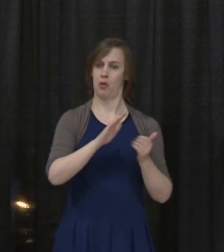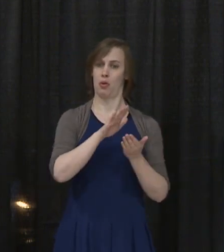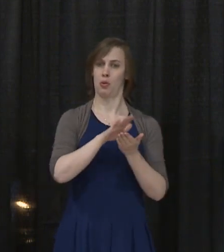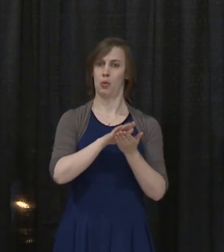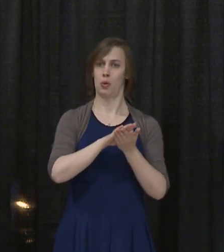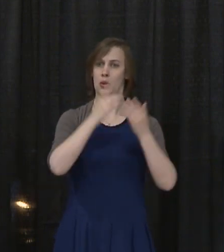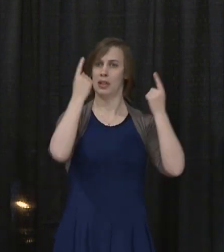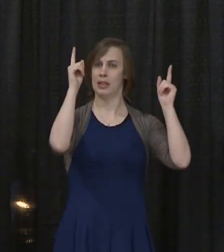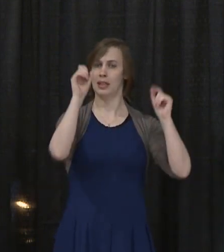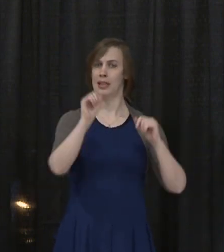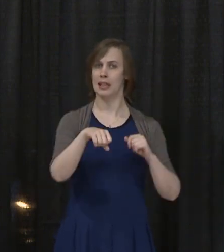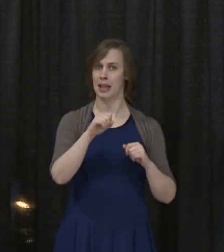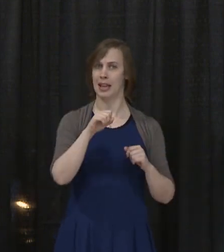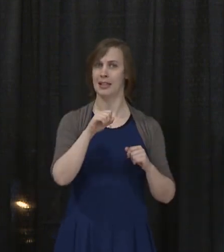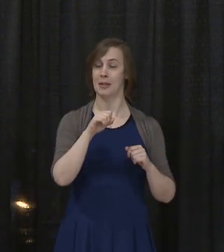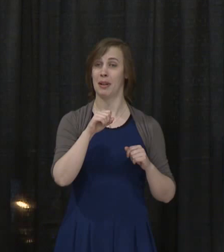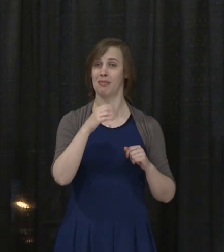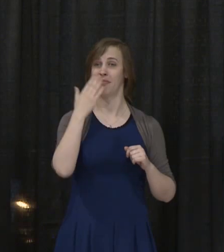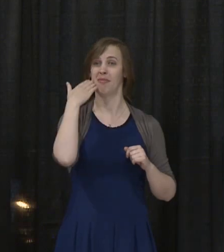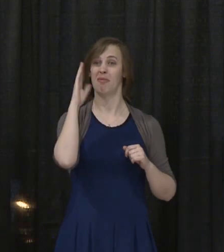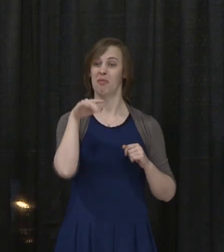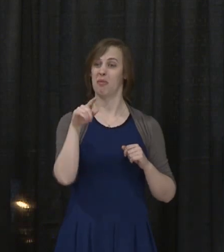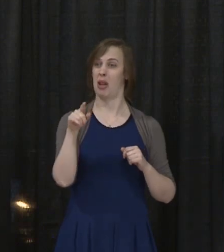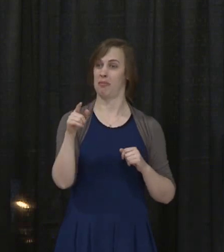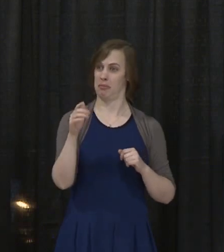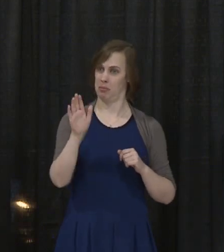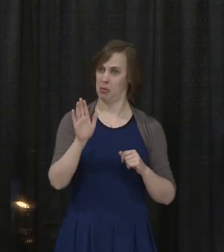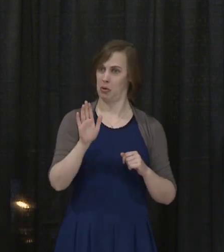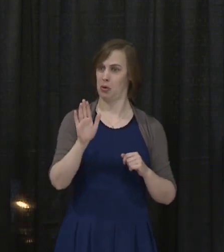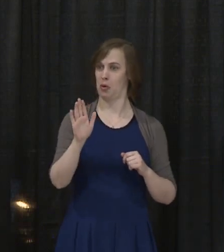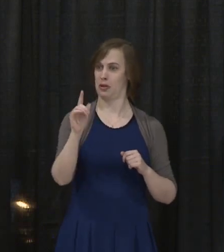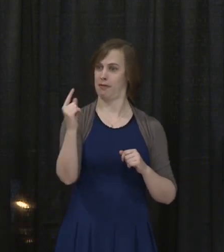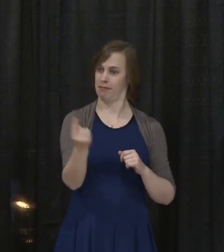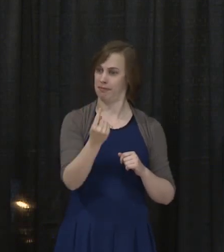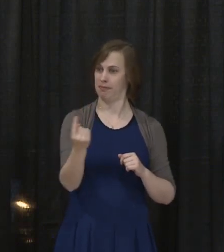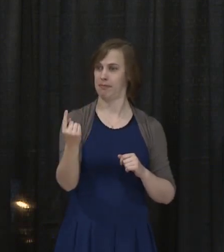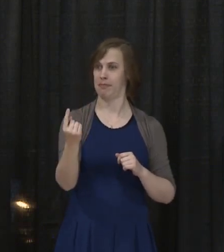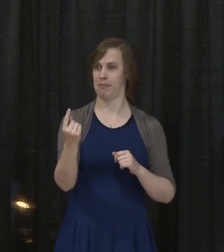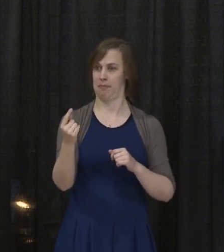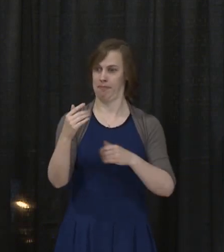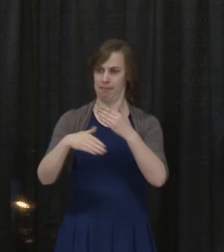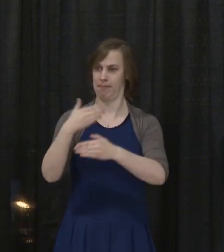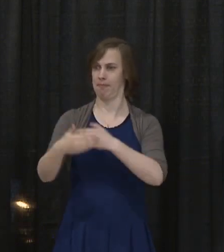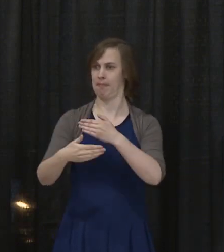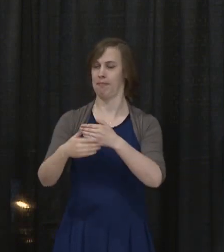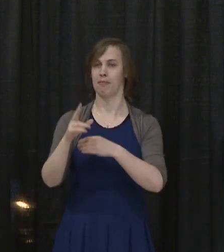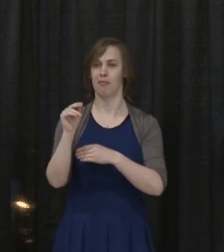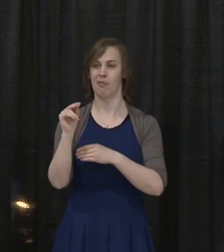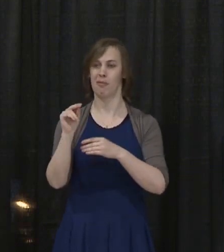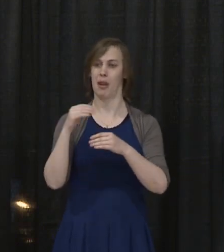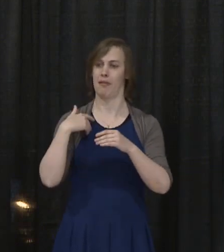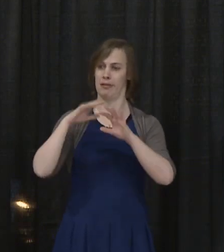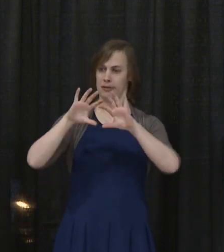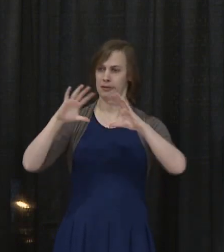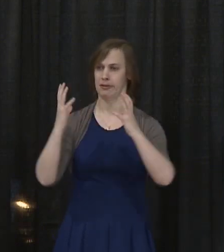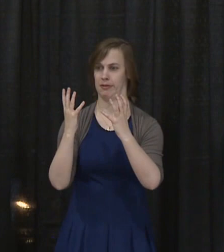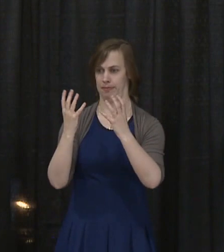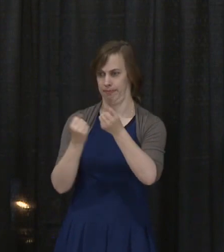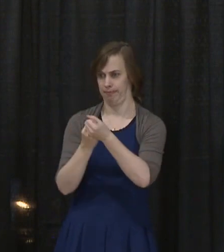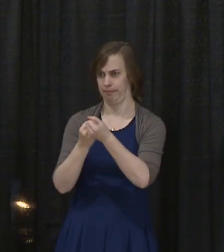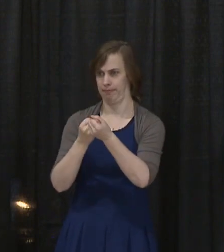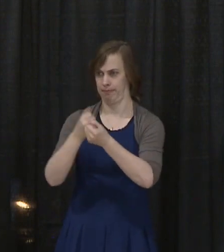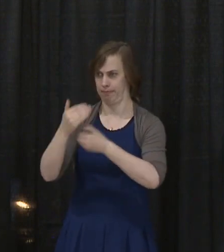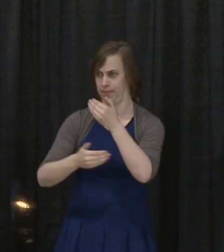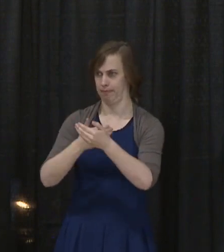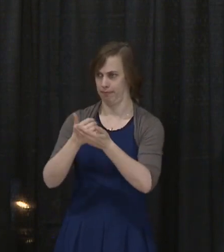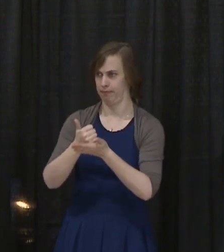could not have done it alone. I would like to thank all the faculty, staff, family members, and friends that provided support